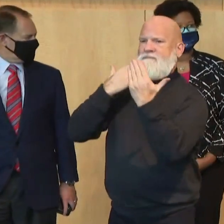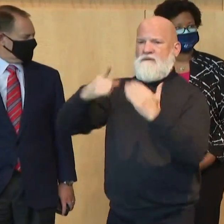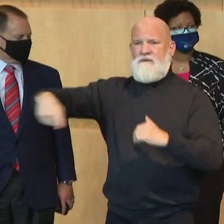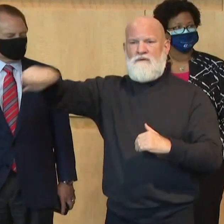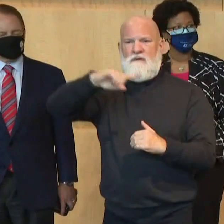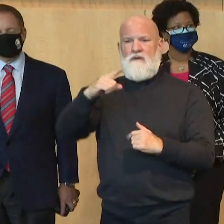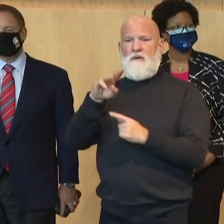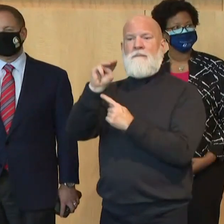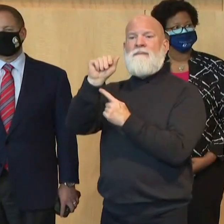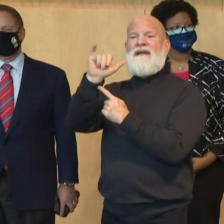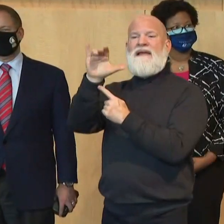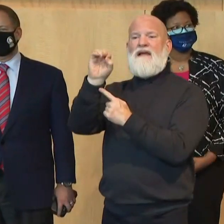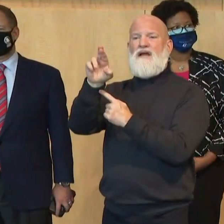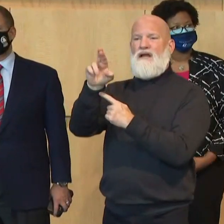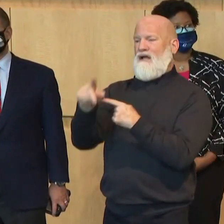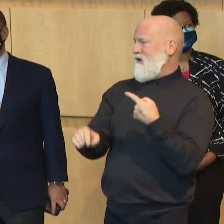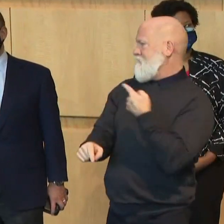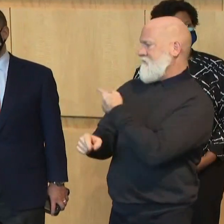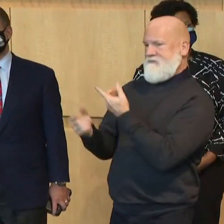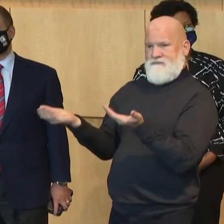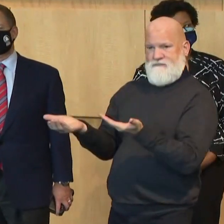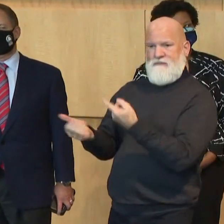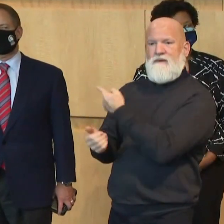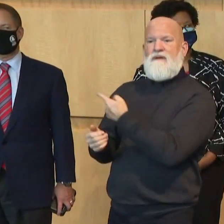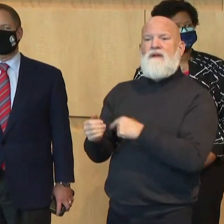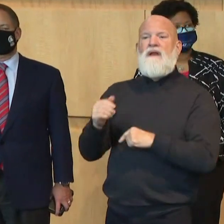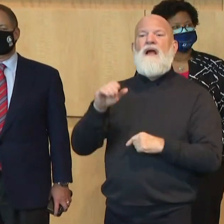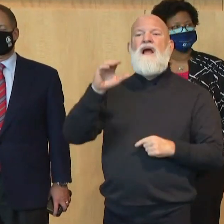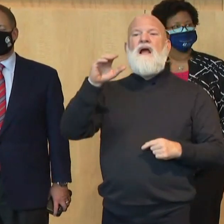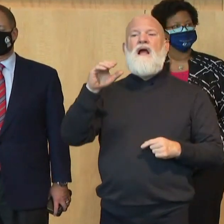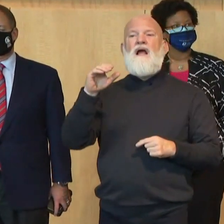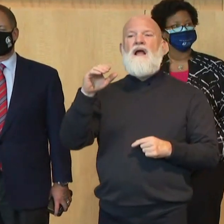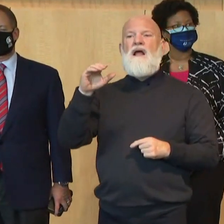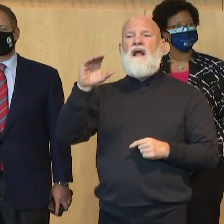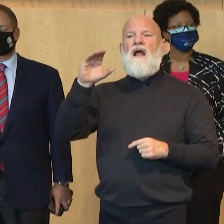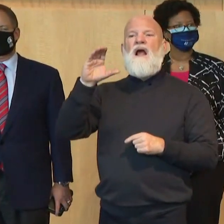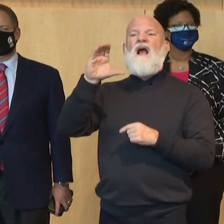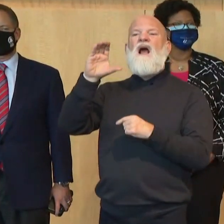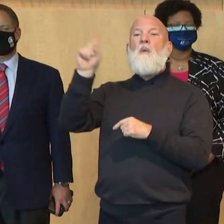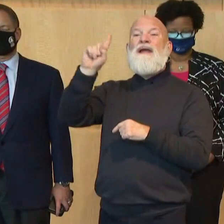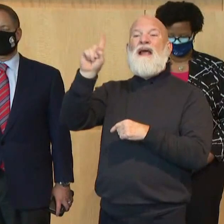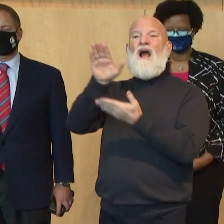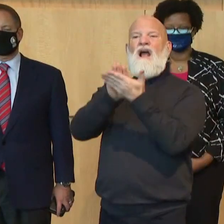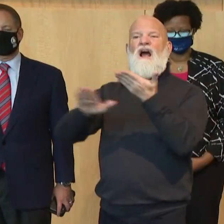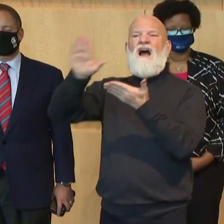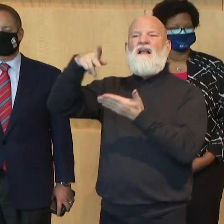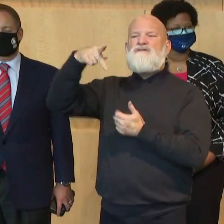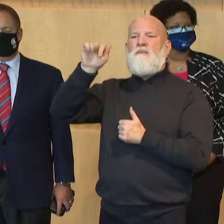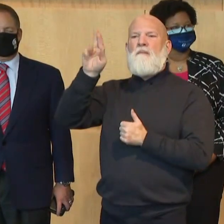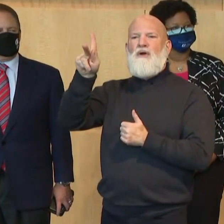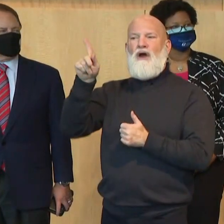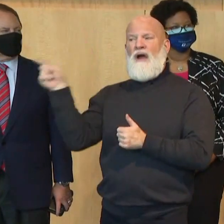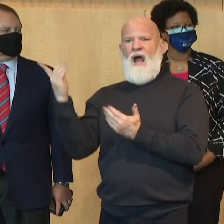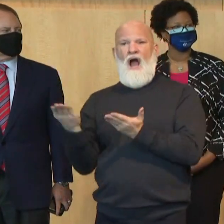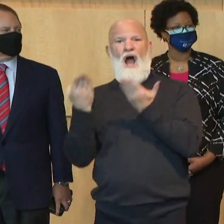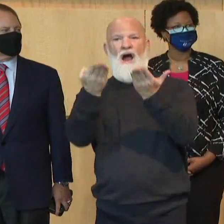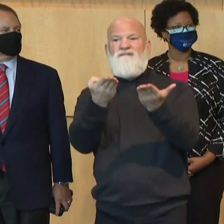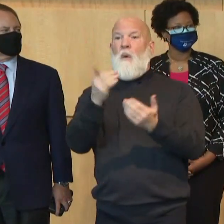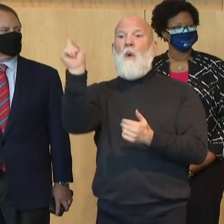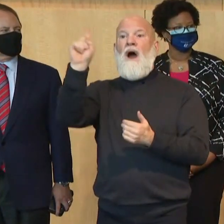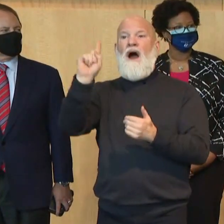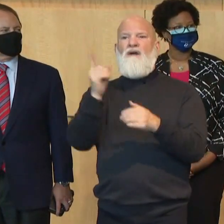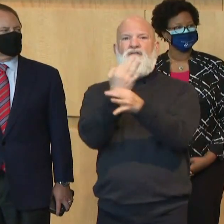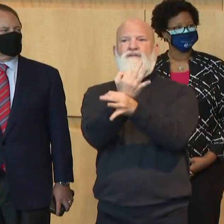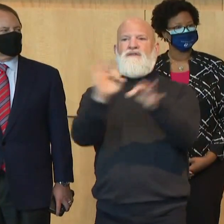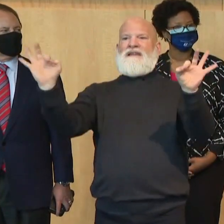Broom here in College Park, she graciously offered us, free of charge by the way, use of this magnificent